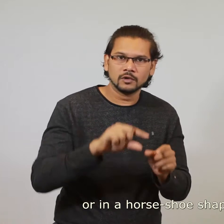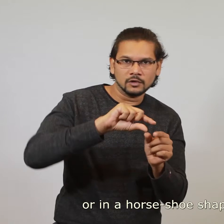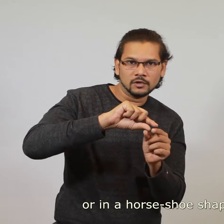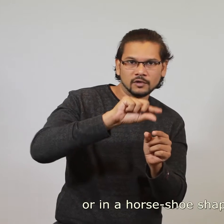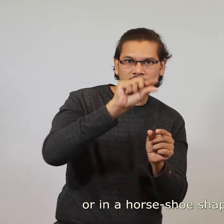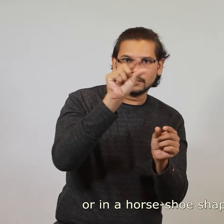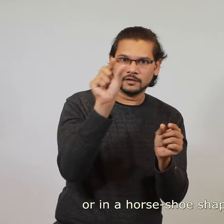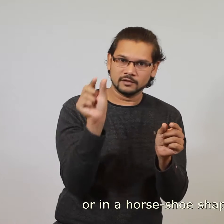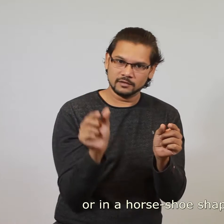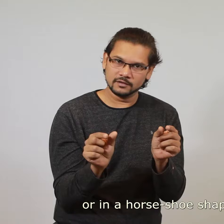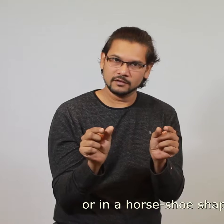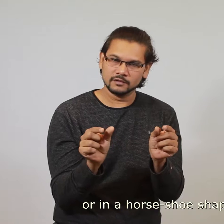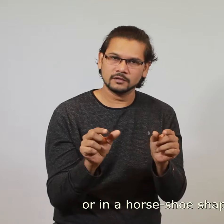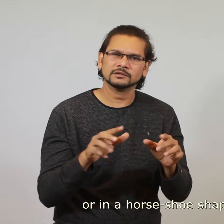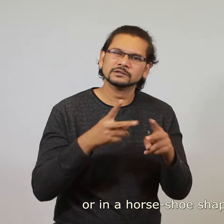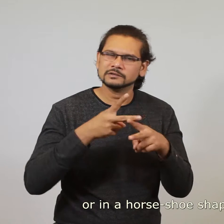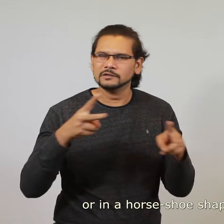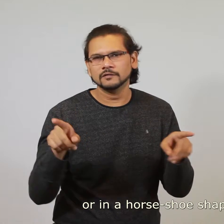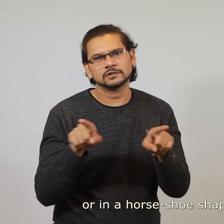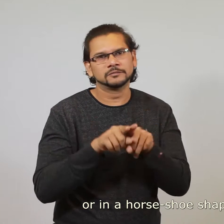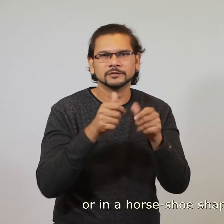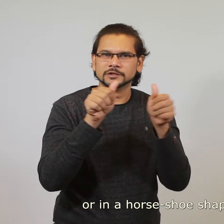or in a horseshoe shape, etc.